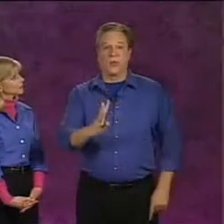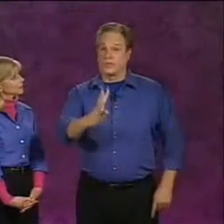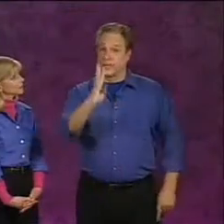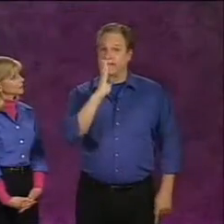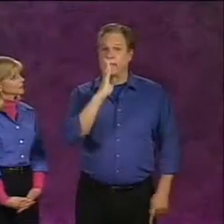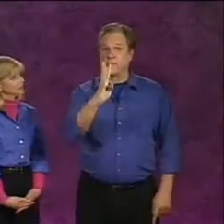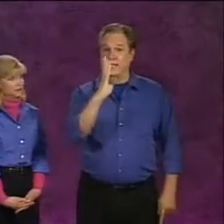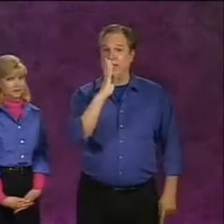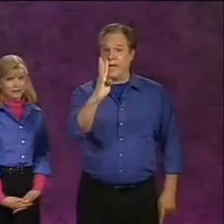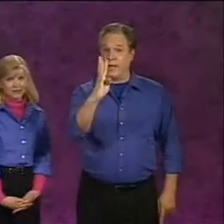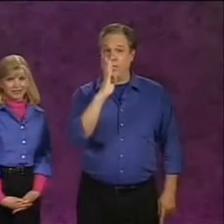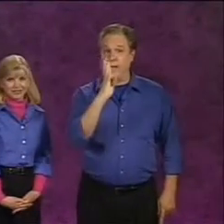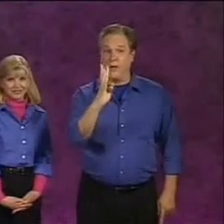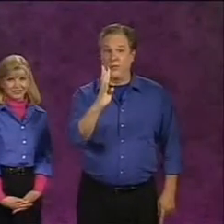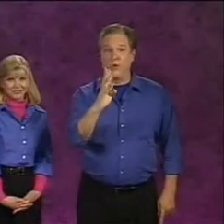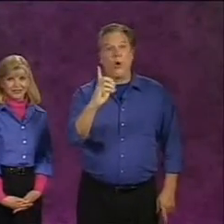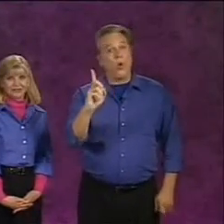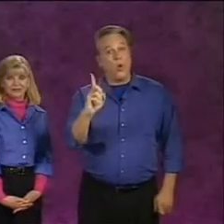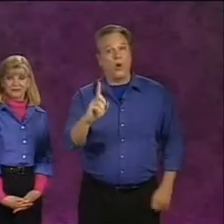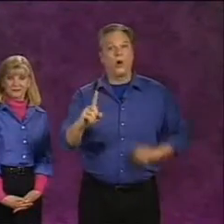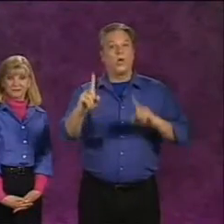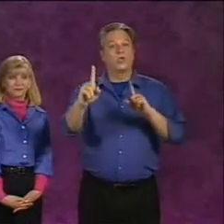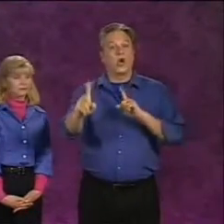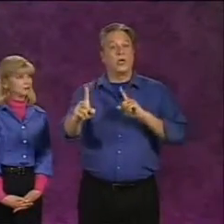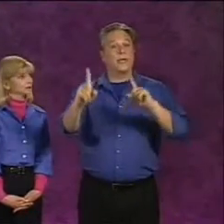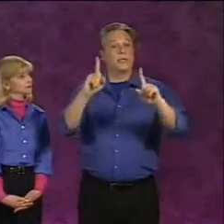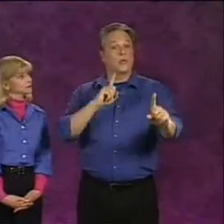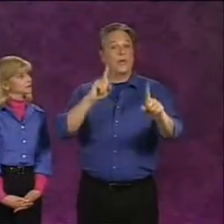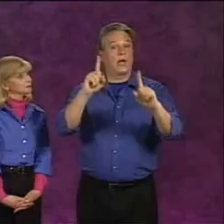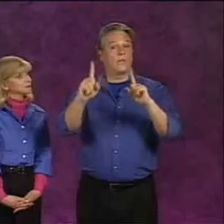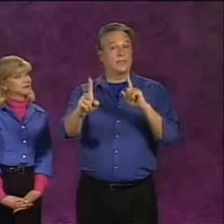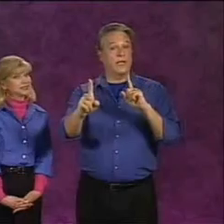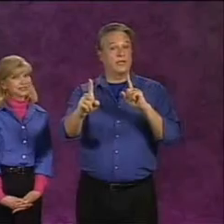signs, and how to use your fingers to represent words in talk-related signs.